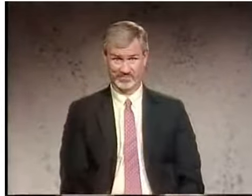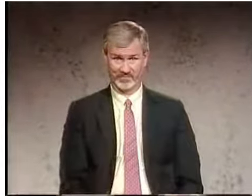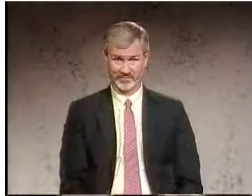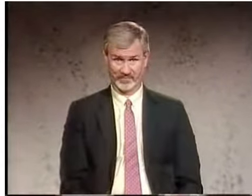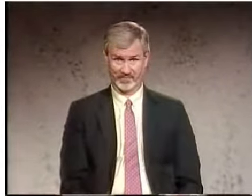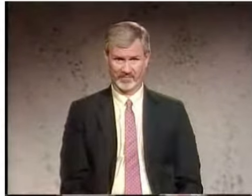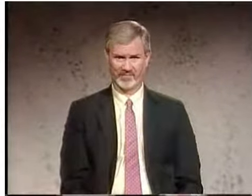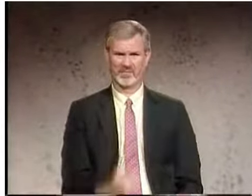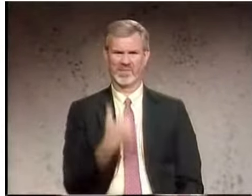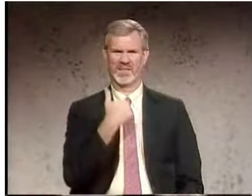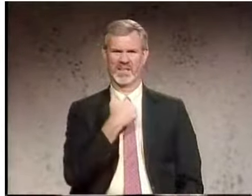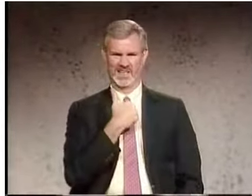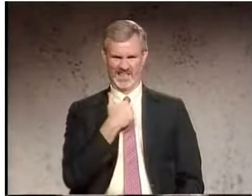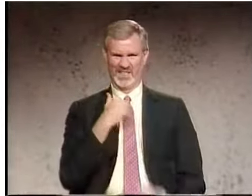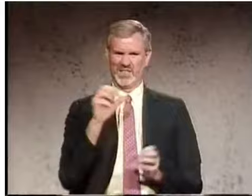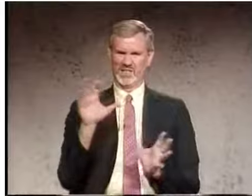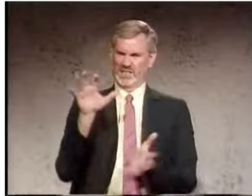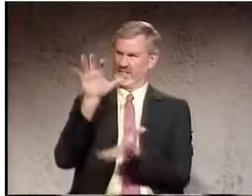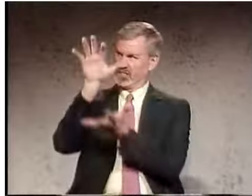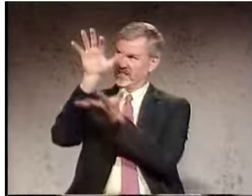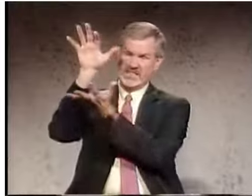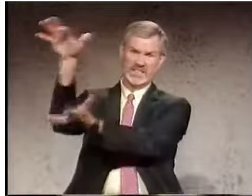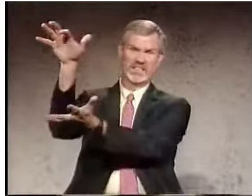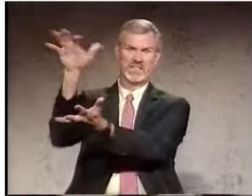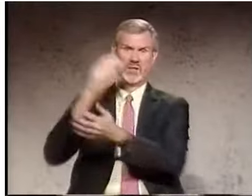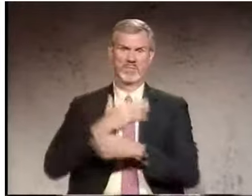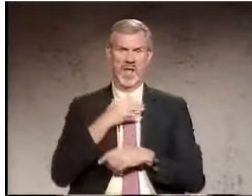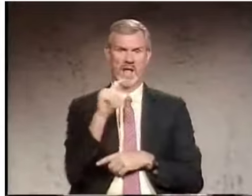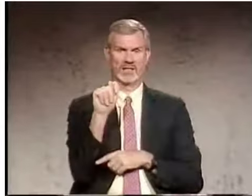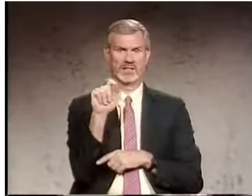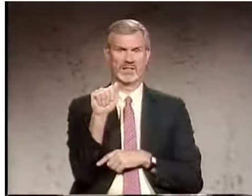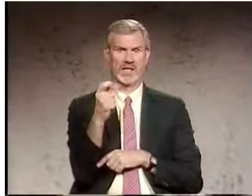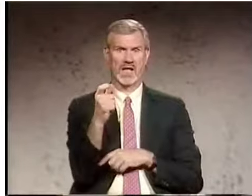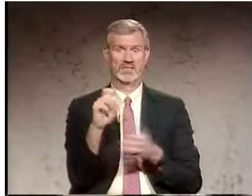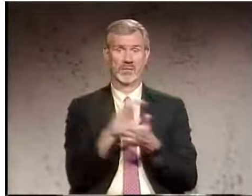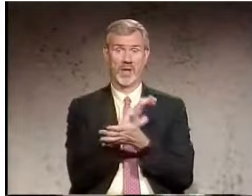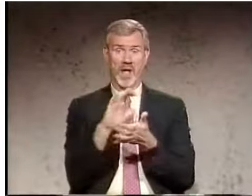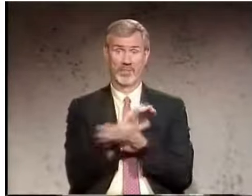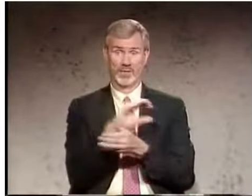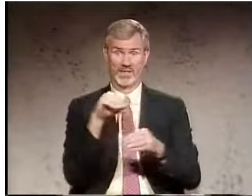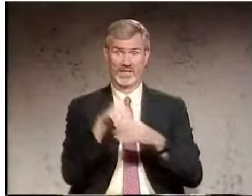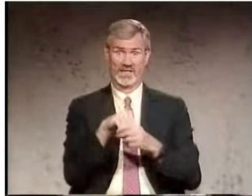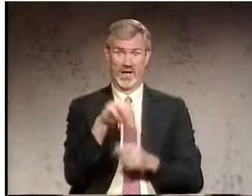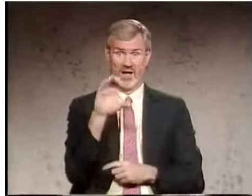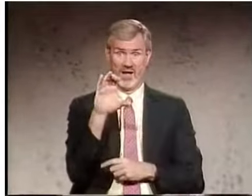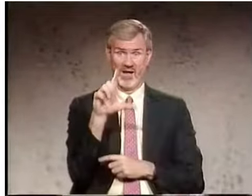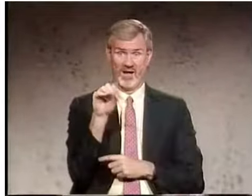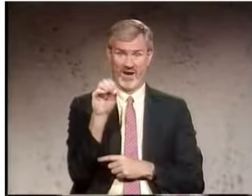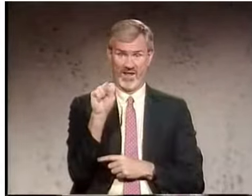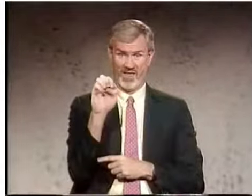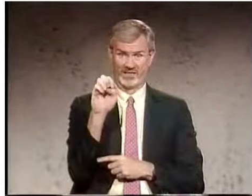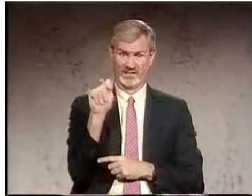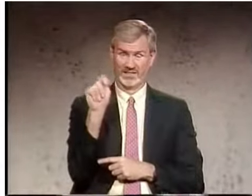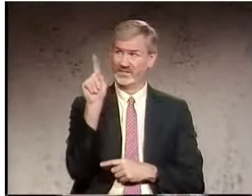I put my tax papers in the closet. I put all of my tax papers in the closet.